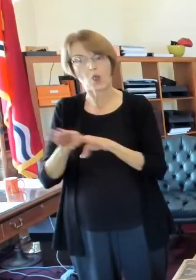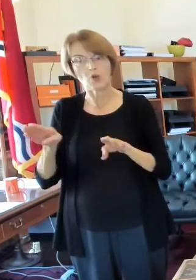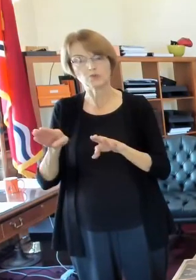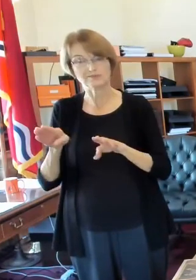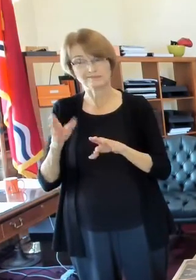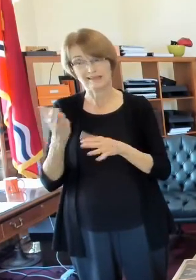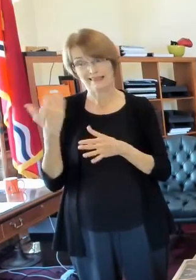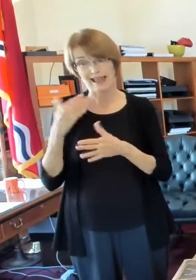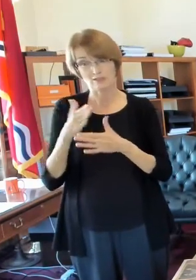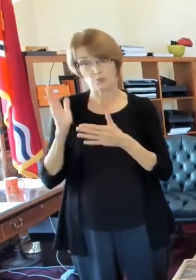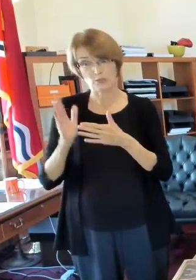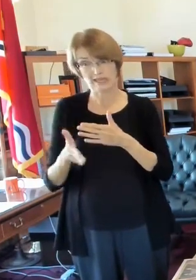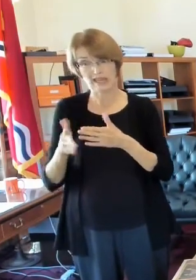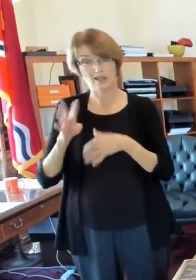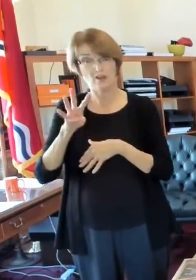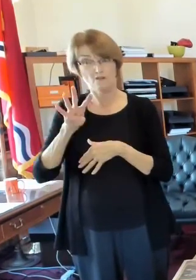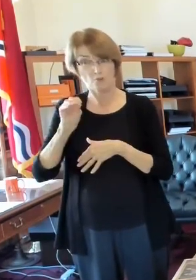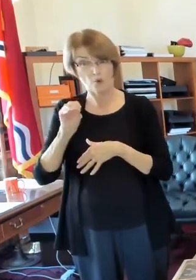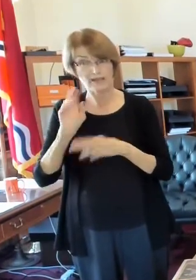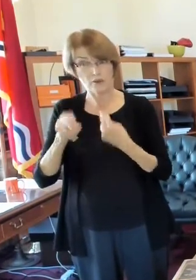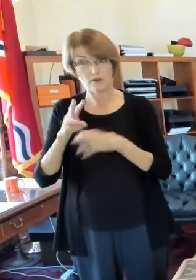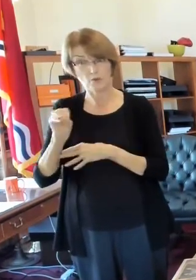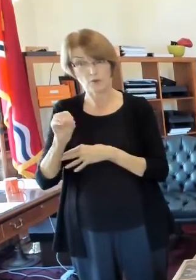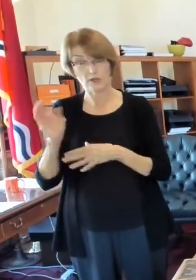inconvenient to have Highway 40 closed. I know it was.